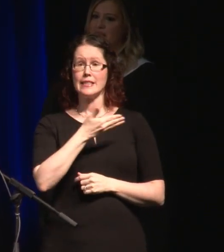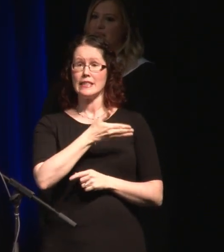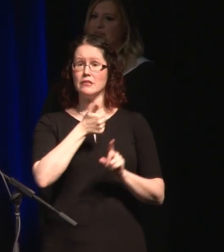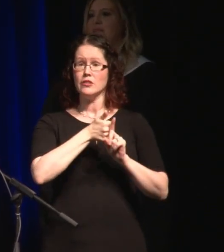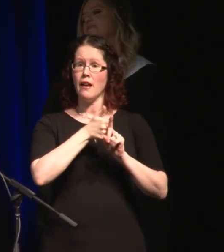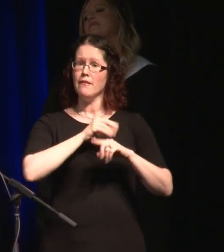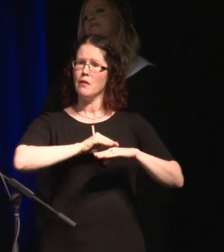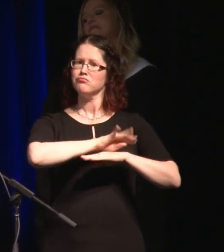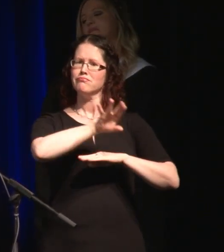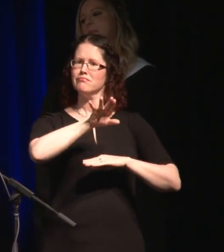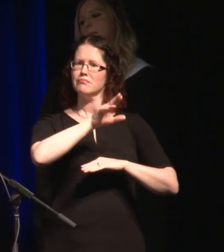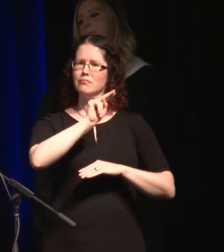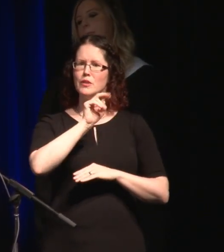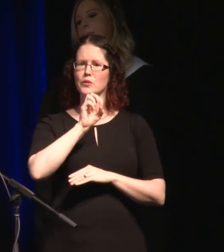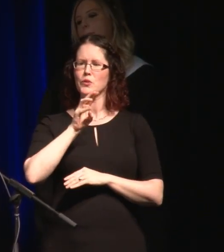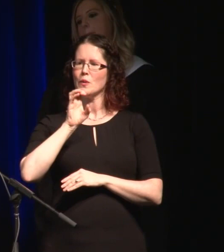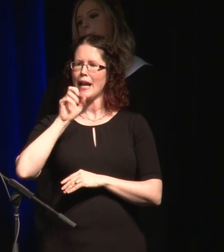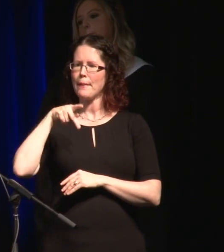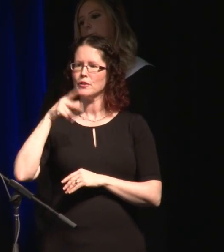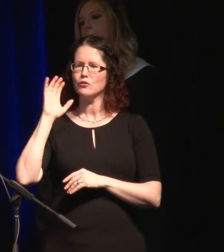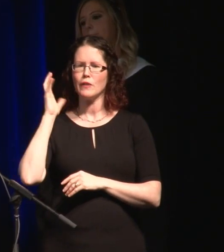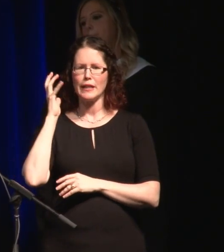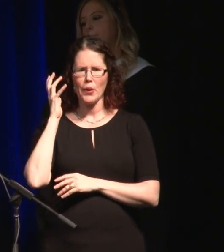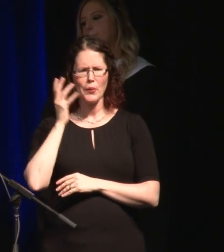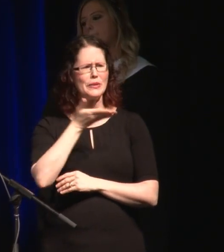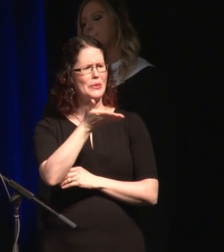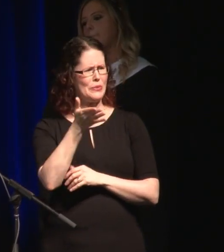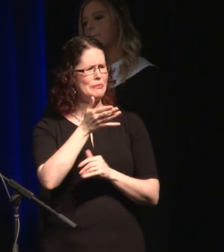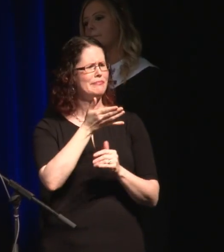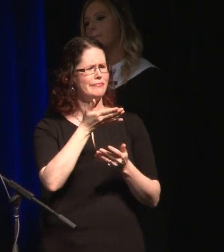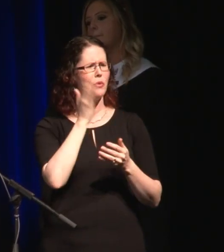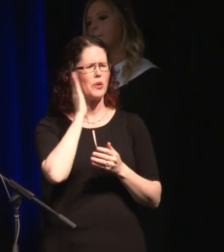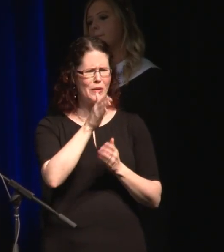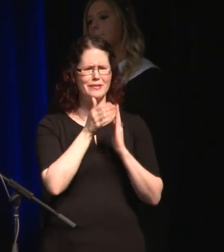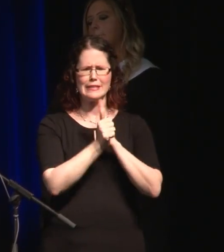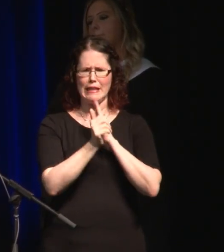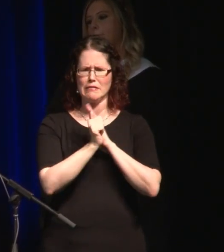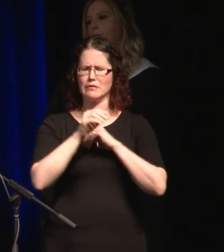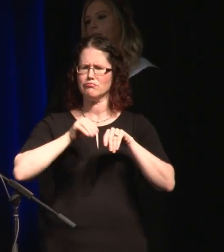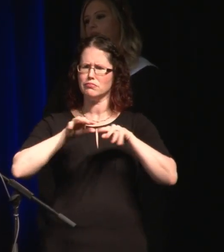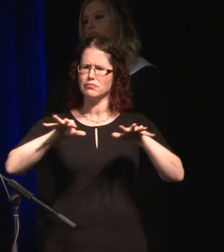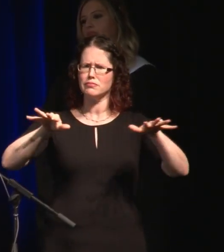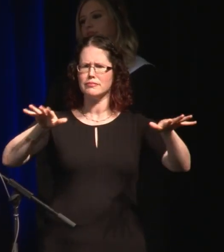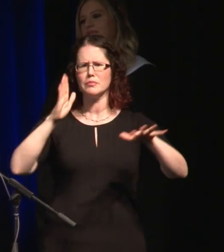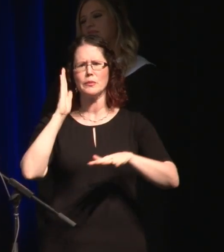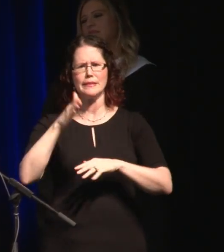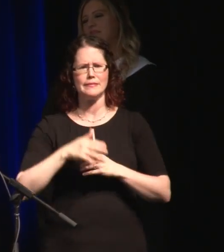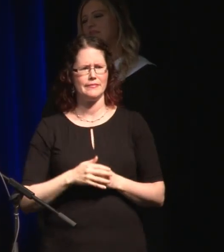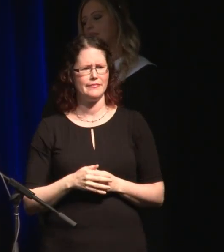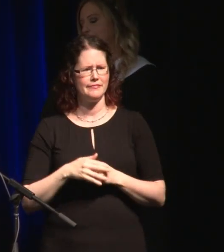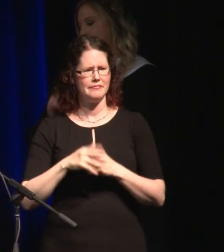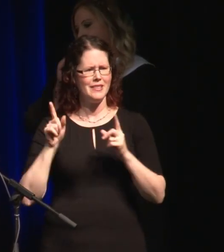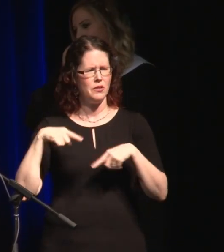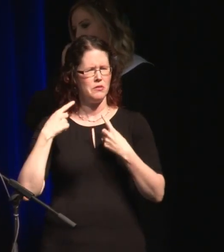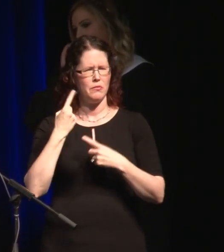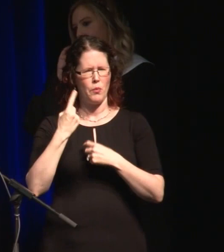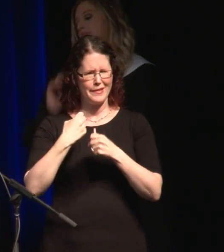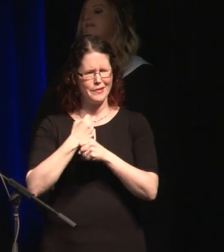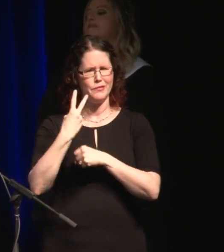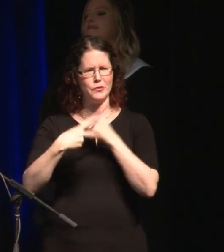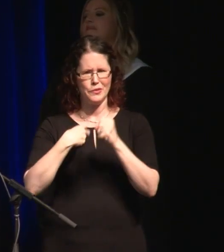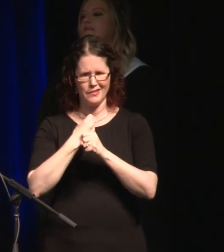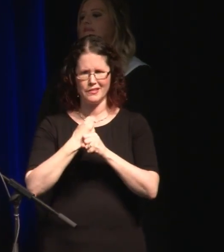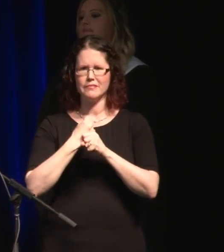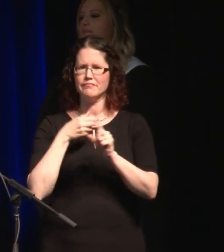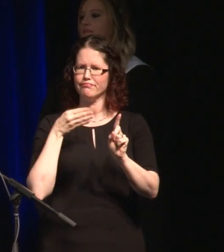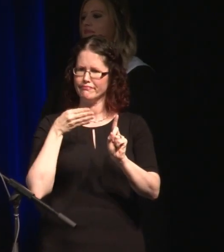New Cap Radio, all of you will do the same with the skills that you've learned here today, this year or years that you've been here. So on behalf